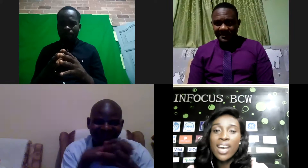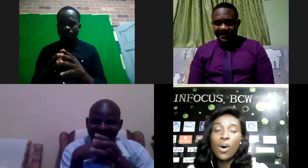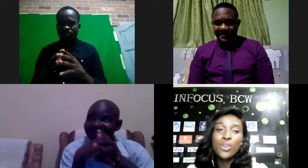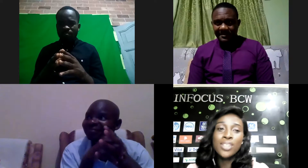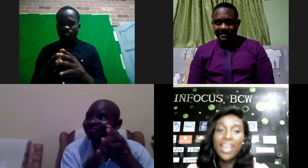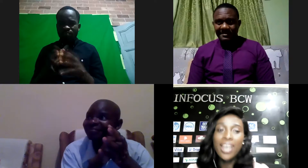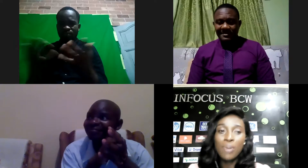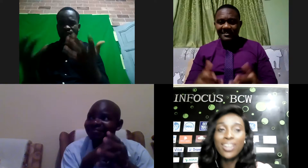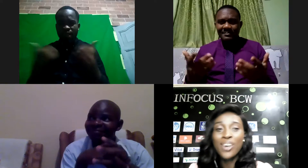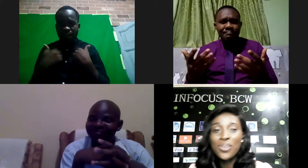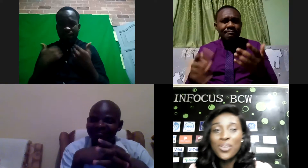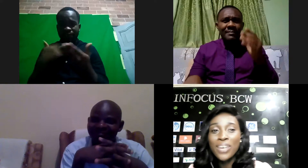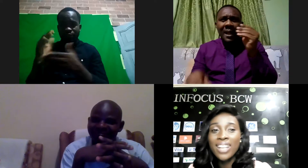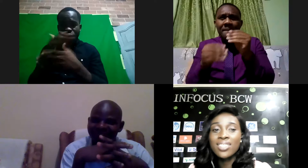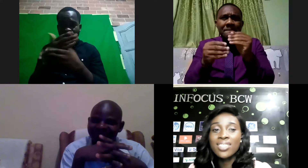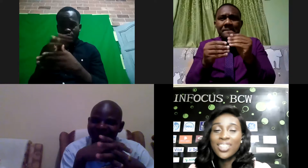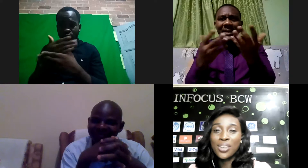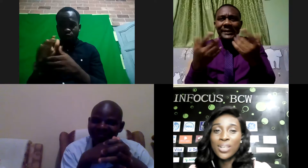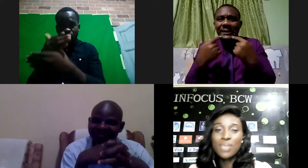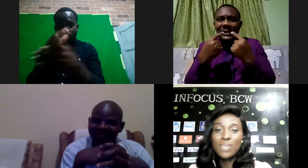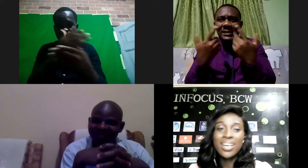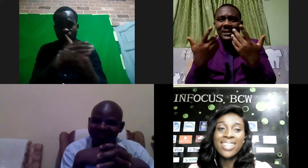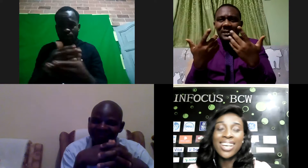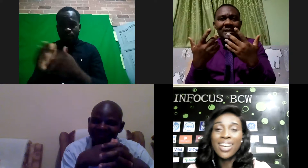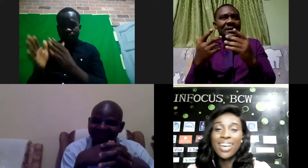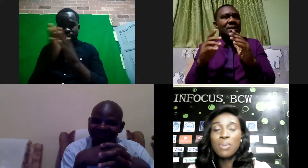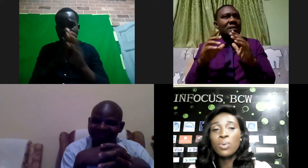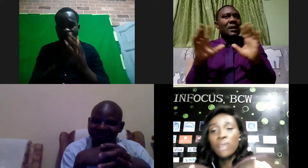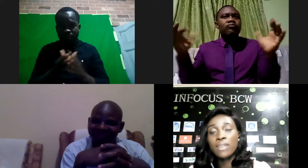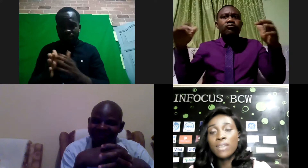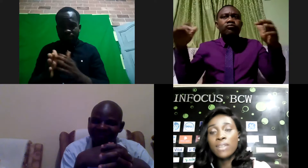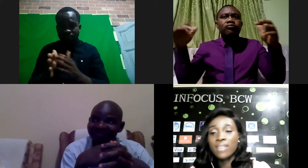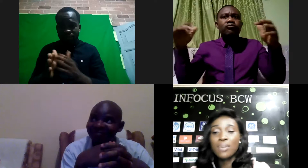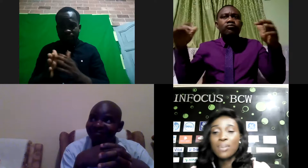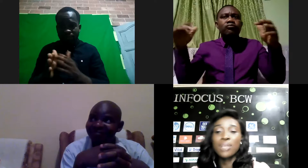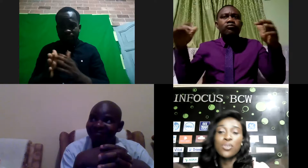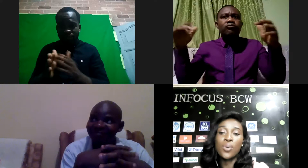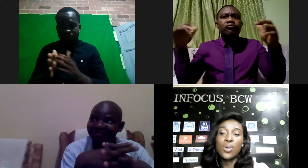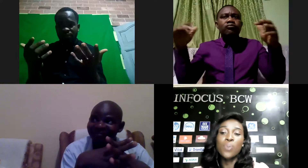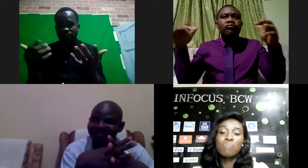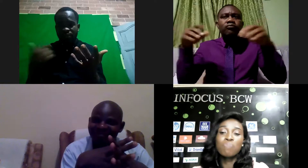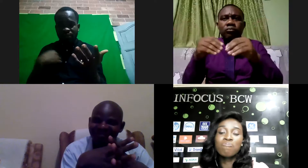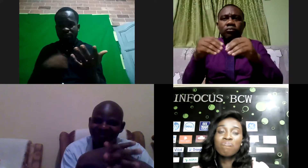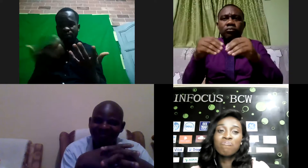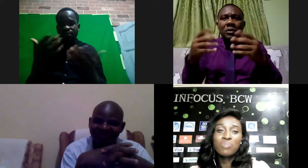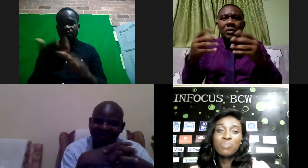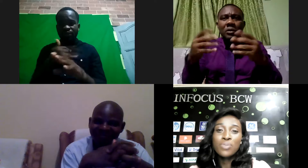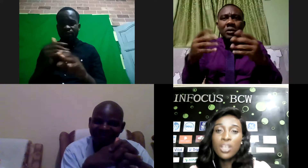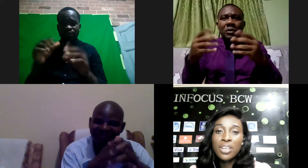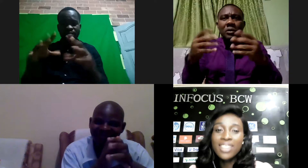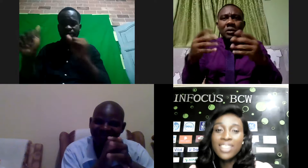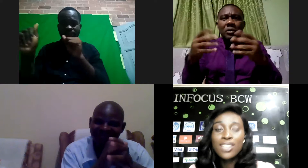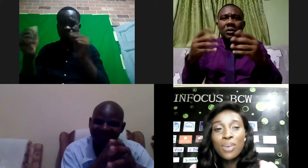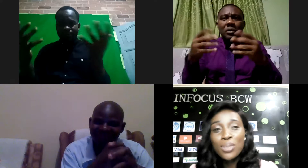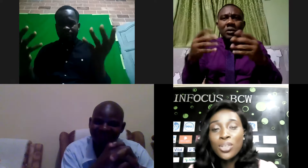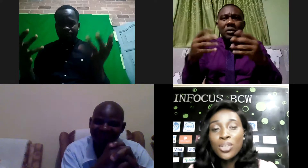share or say about the conference? The speakers are here. Maybe you would like to say something before we go. You